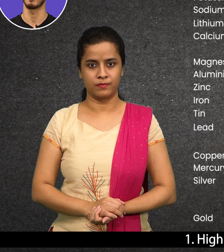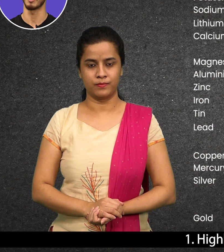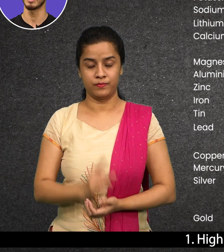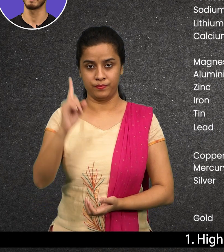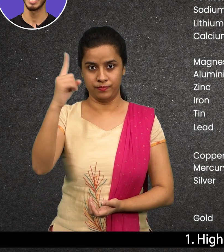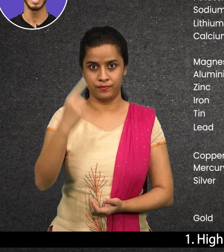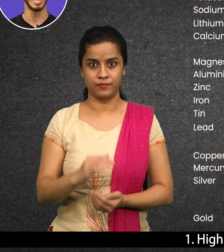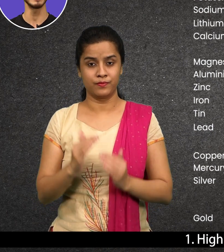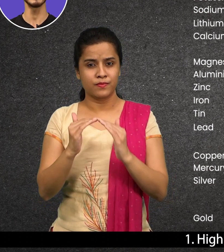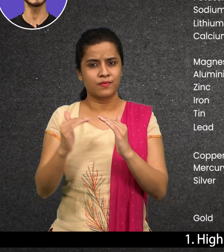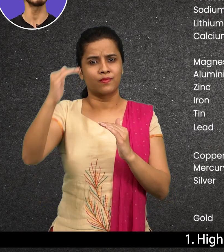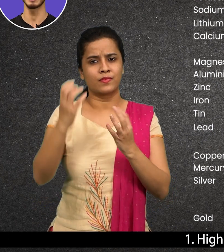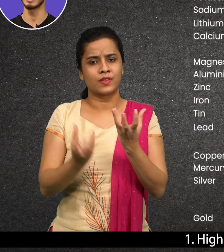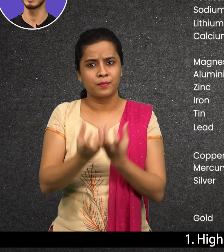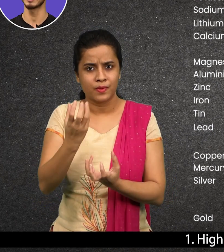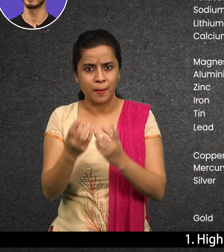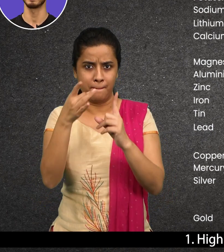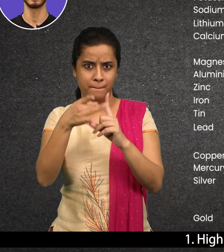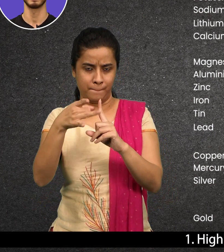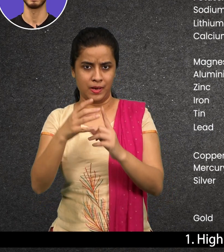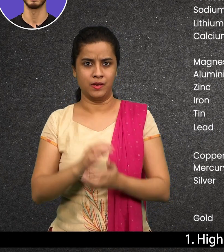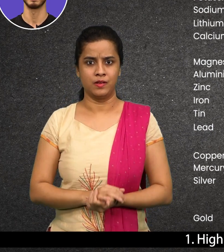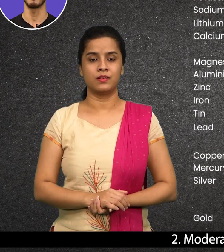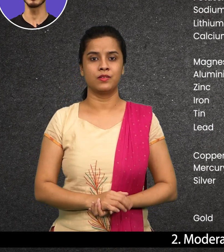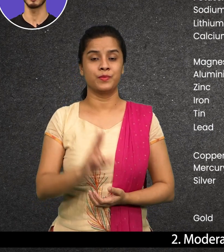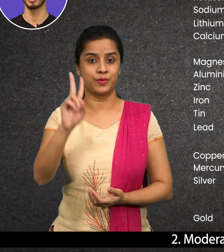Point number 1, highly reactive metals.